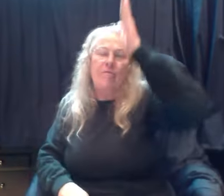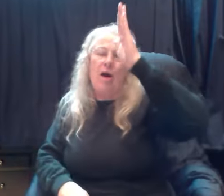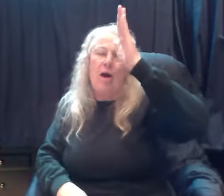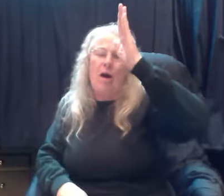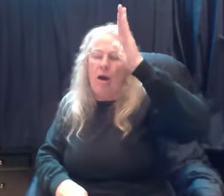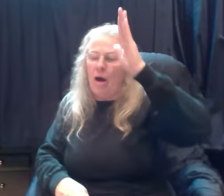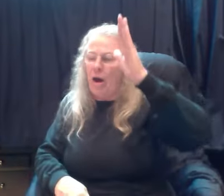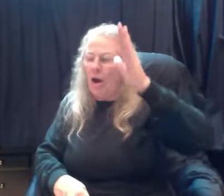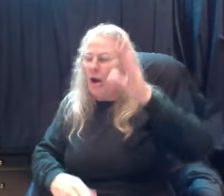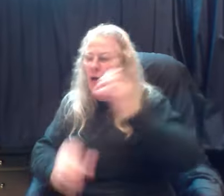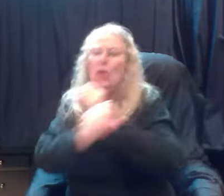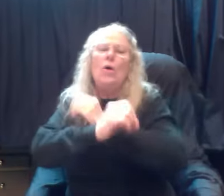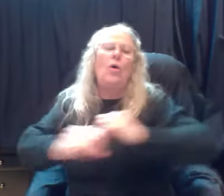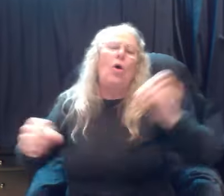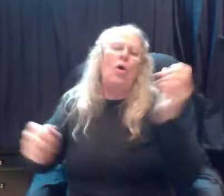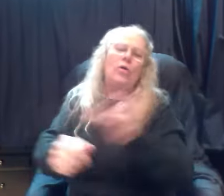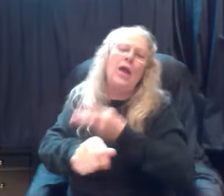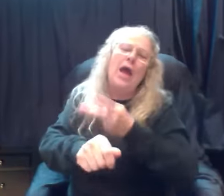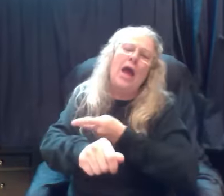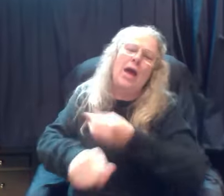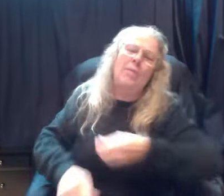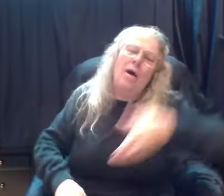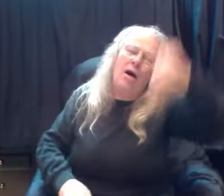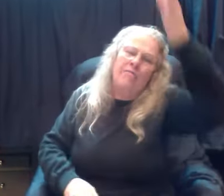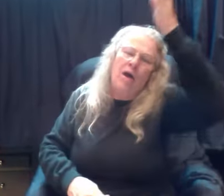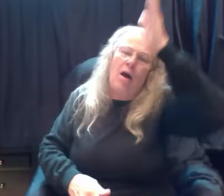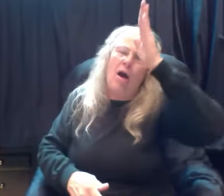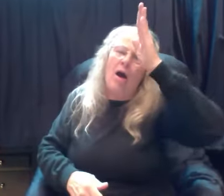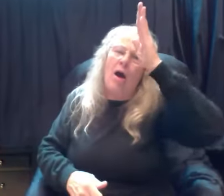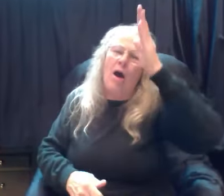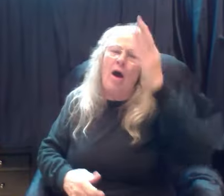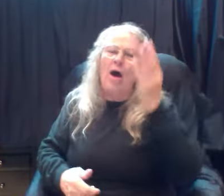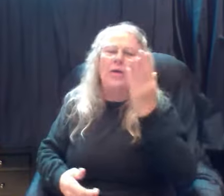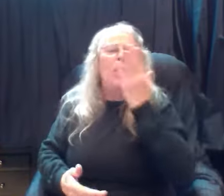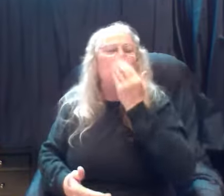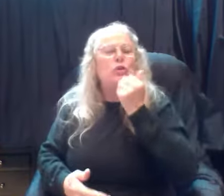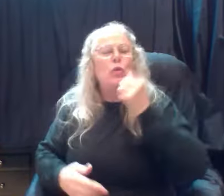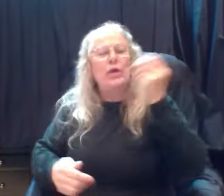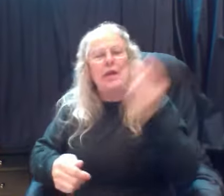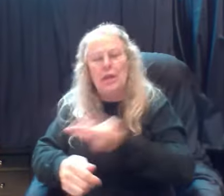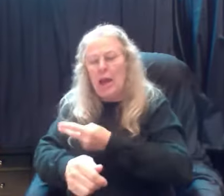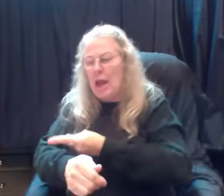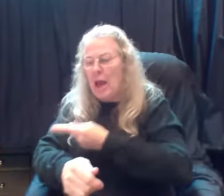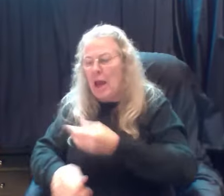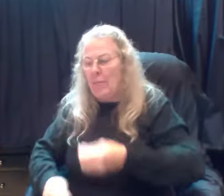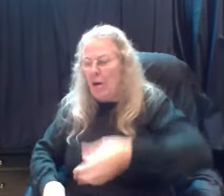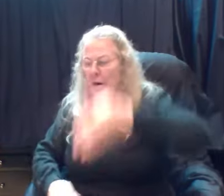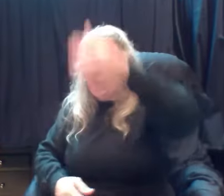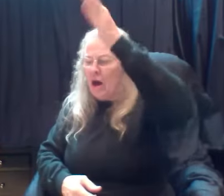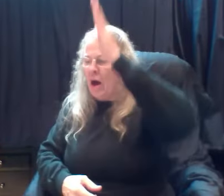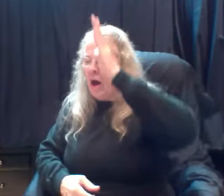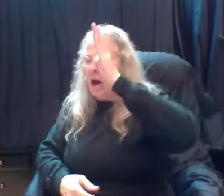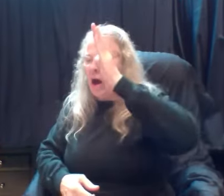God. O Lamb of God, sweet Lamb of God.